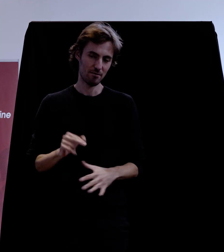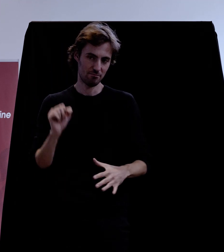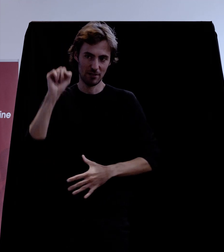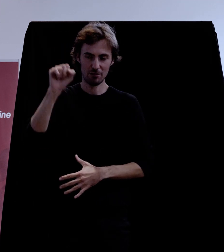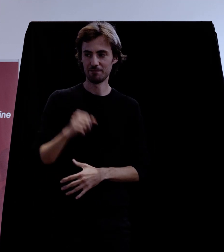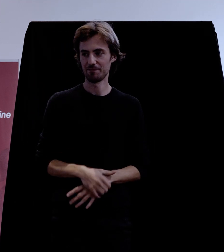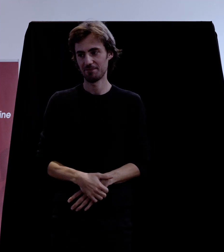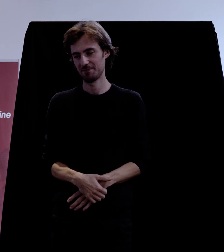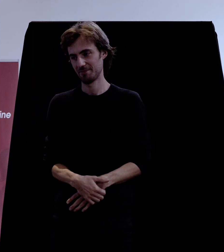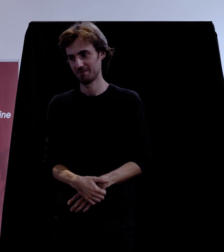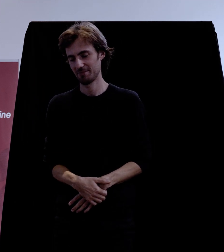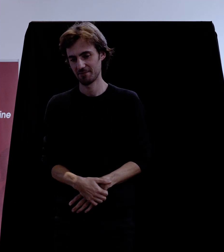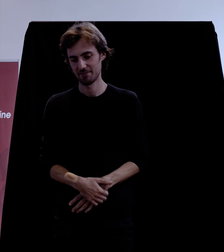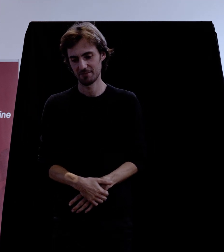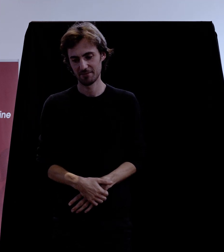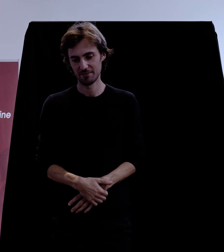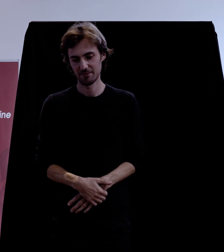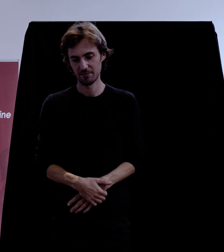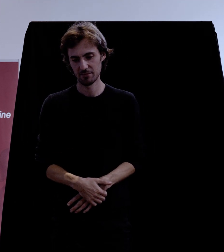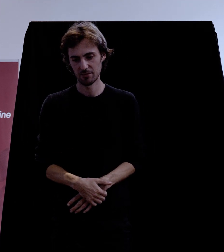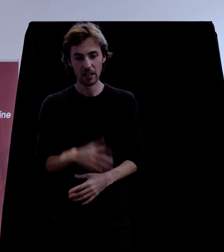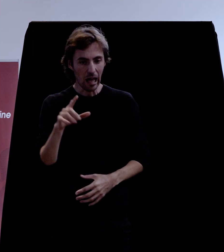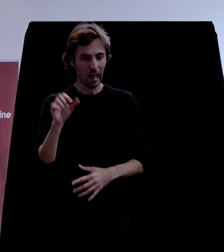total exhaustion.